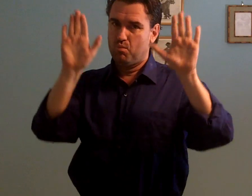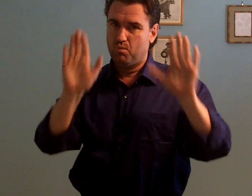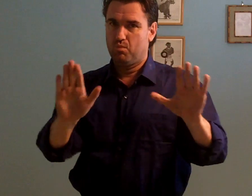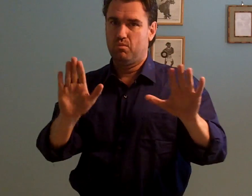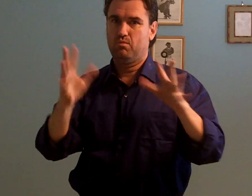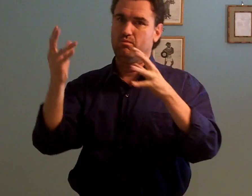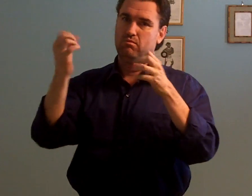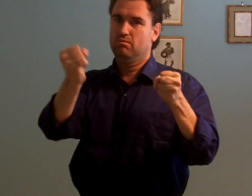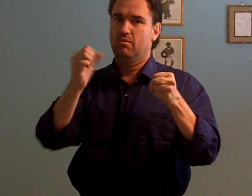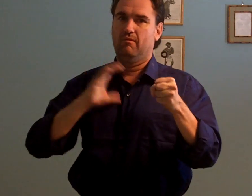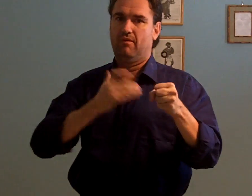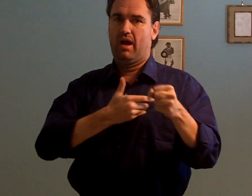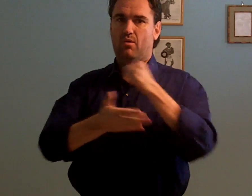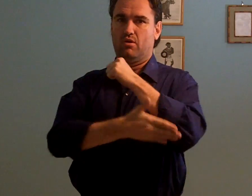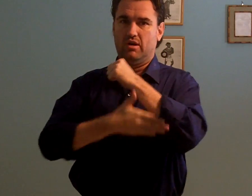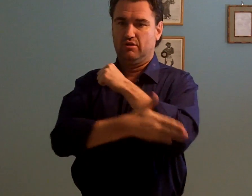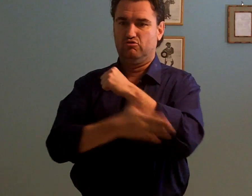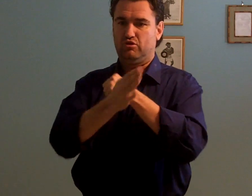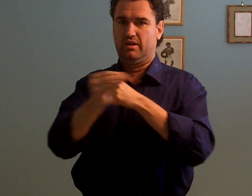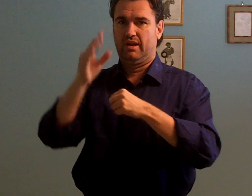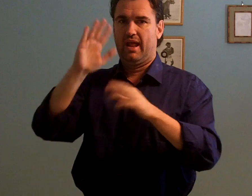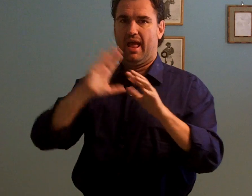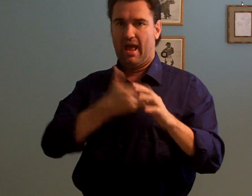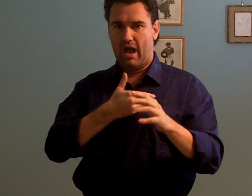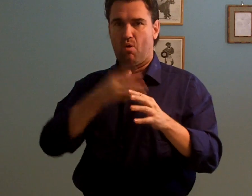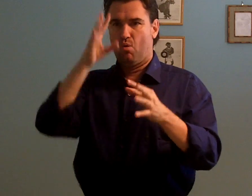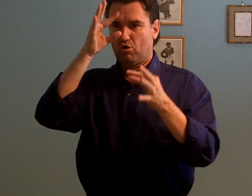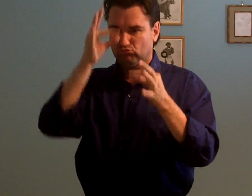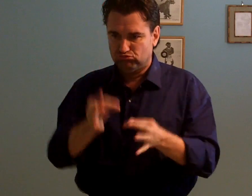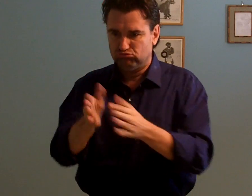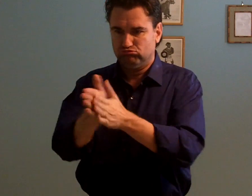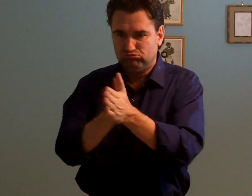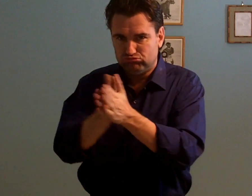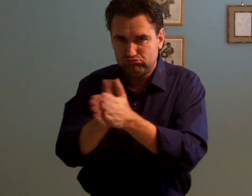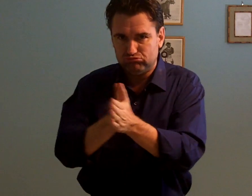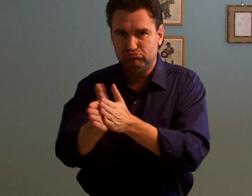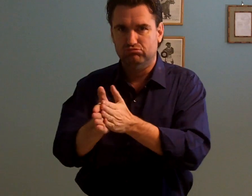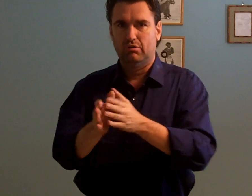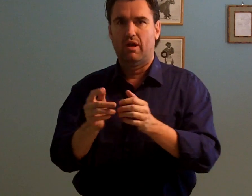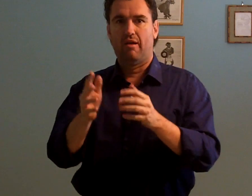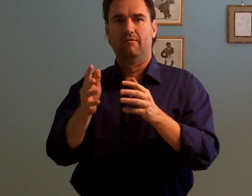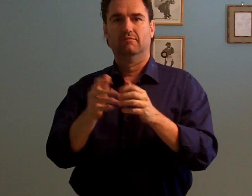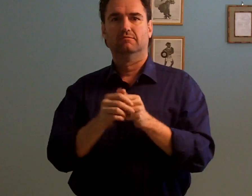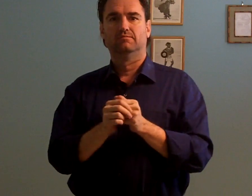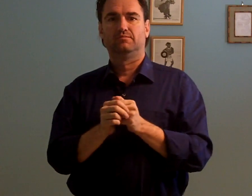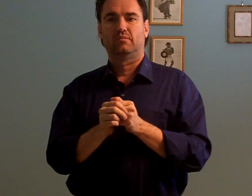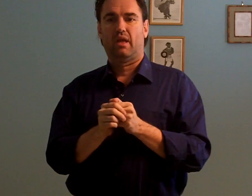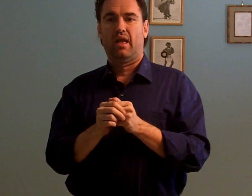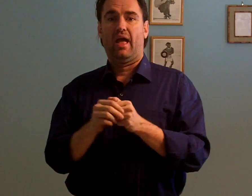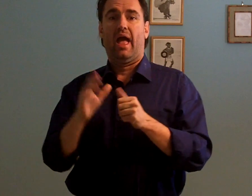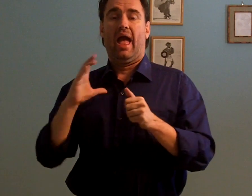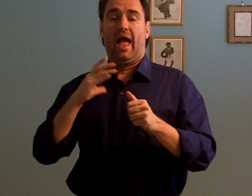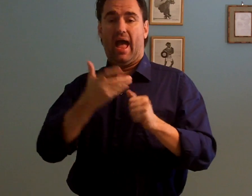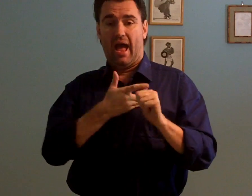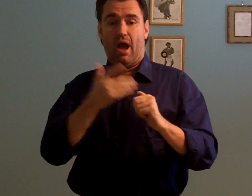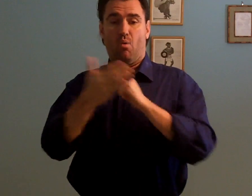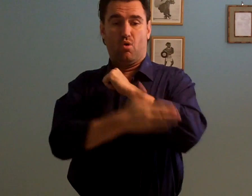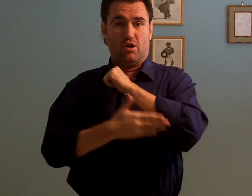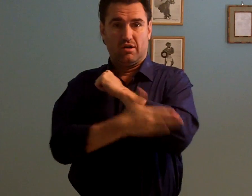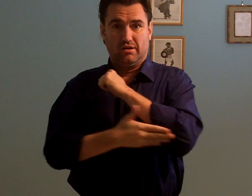American people. The cause of securing our country is not complete, but tonight we are once again reminded that